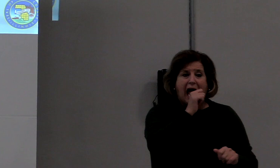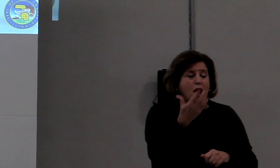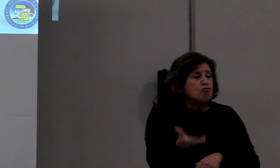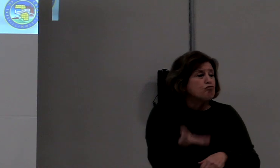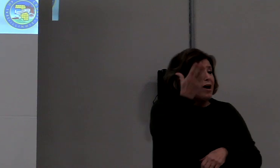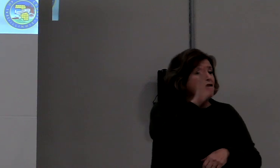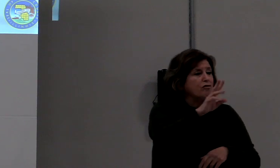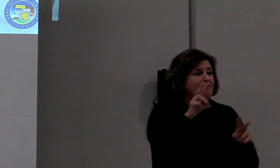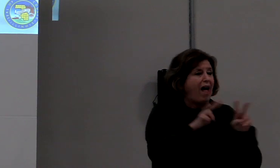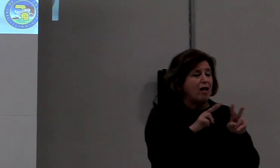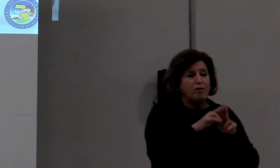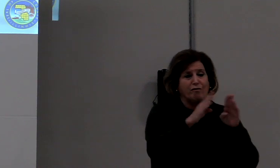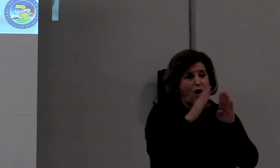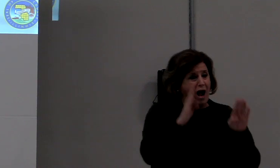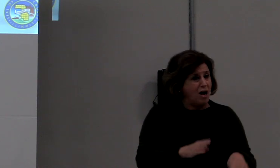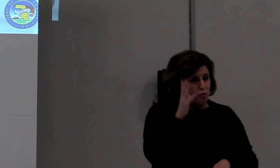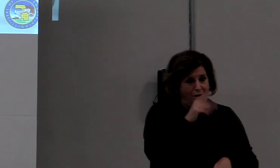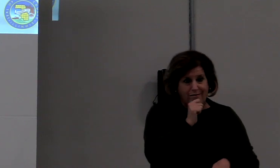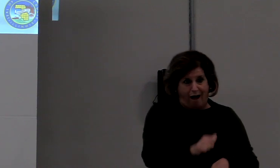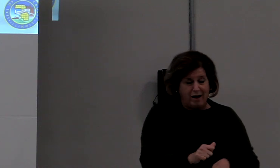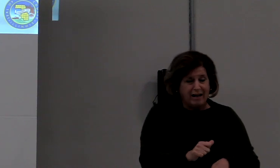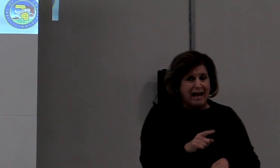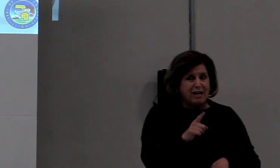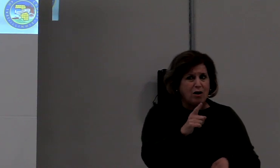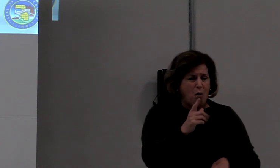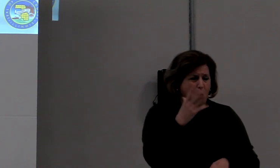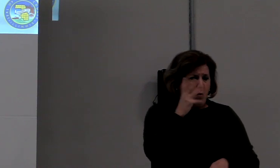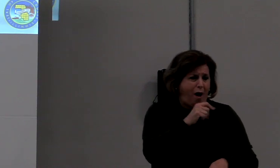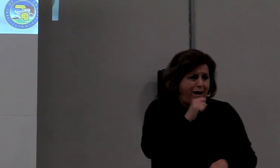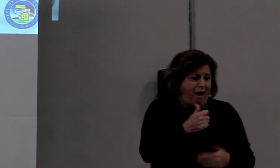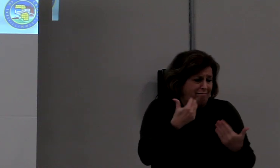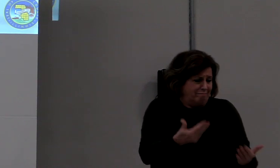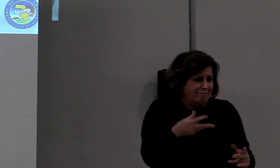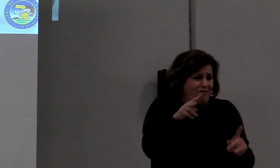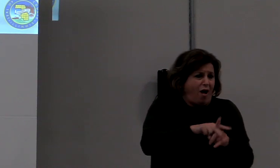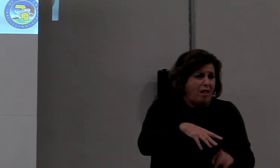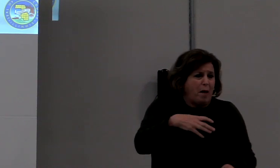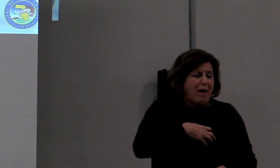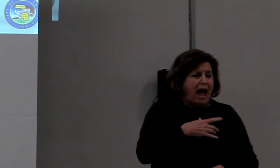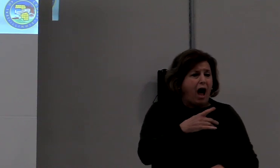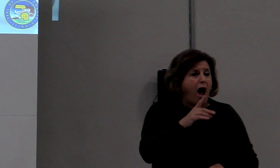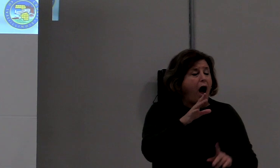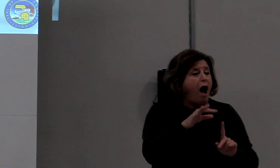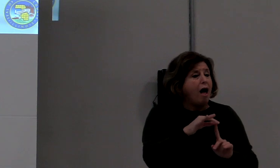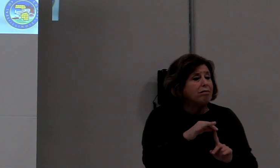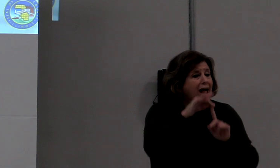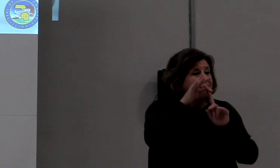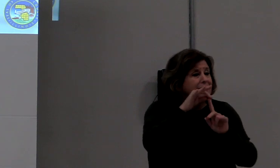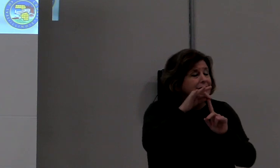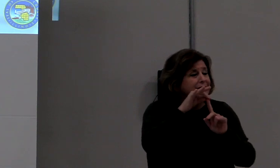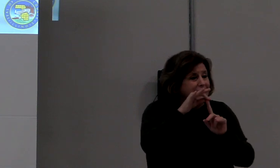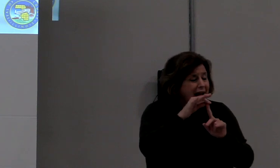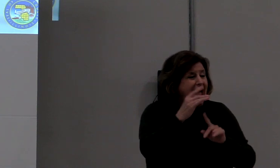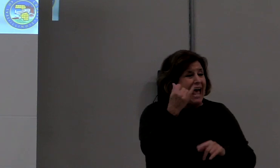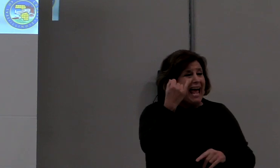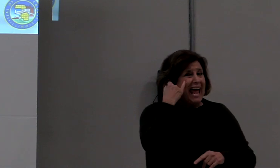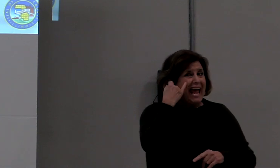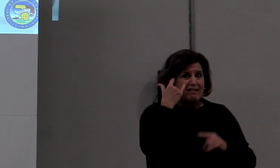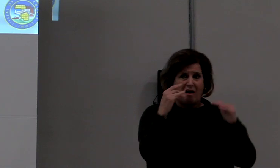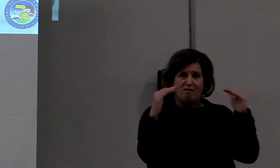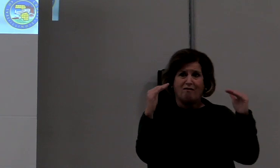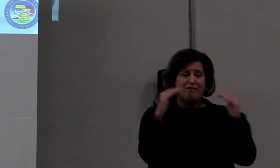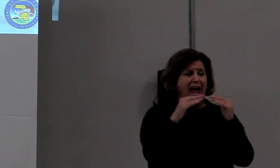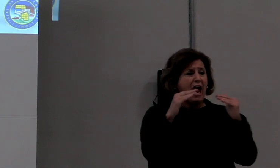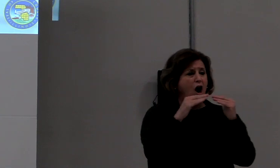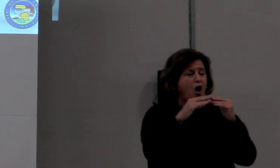values. There's really no reason to not appeal unless you ask yourself this question. Is the fair market value